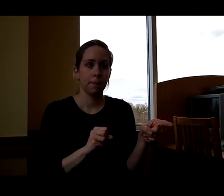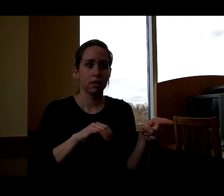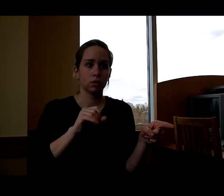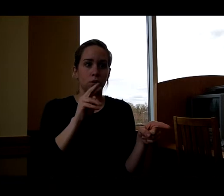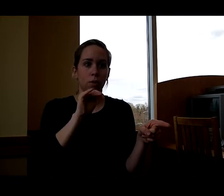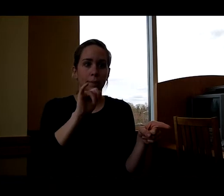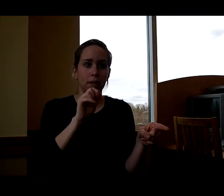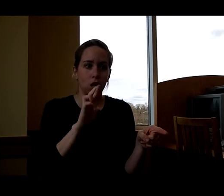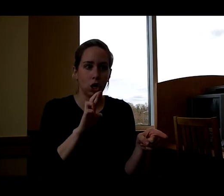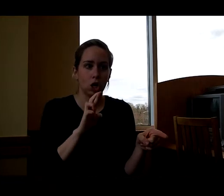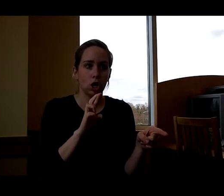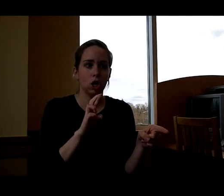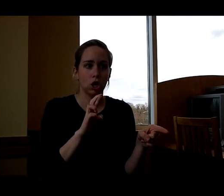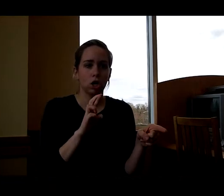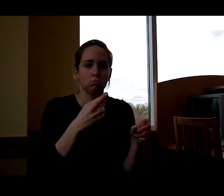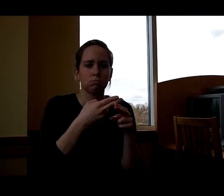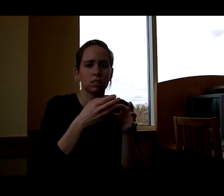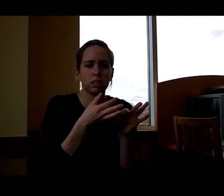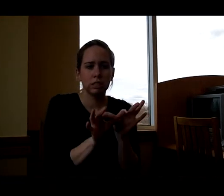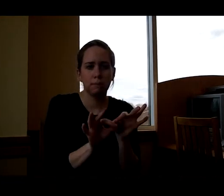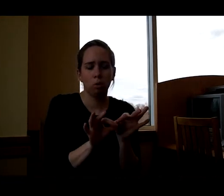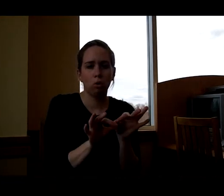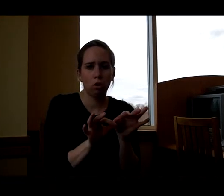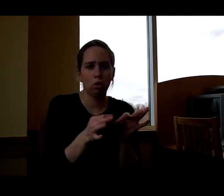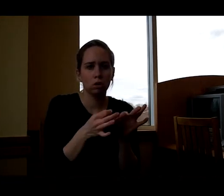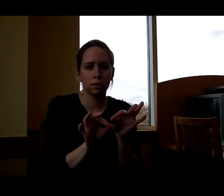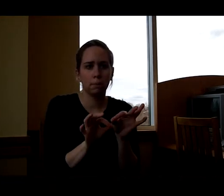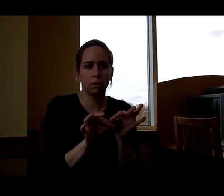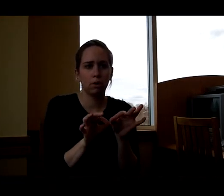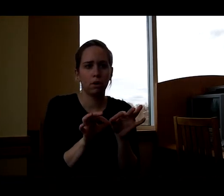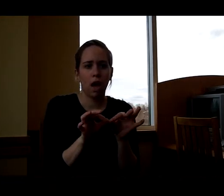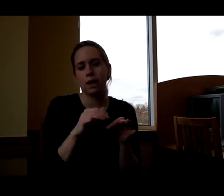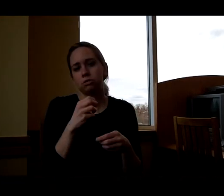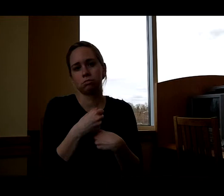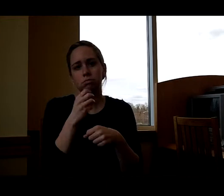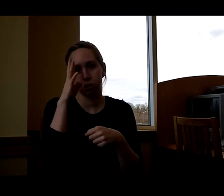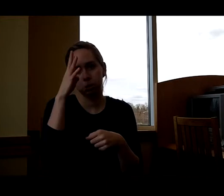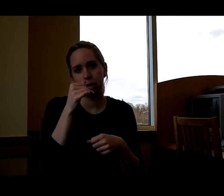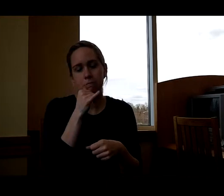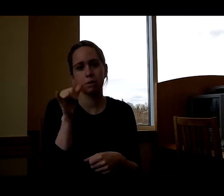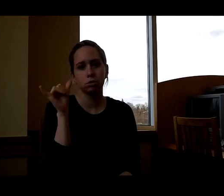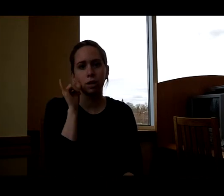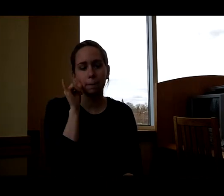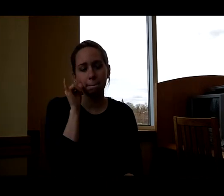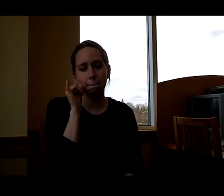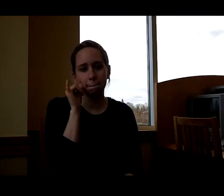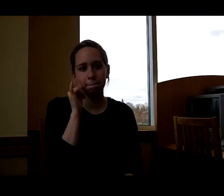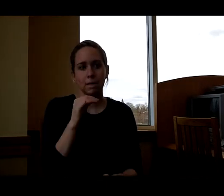basically a simple version of a psychrometer. This is one I whipped up yesterday. Very simple. All it's got,